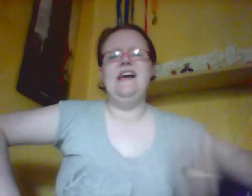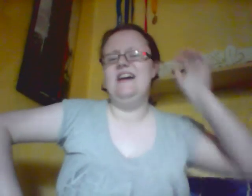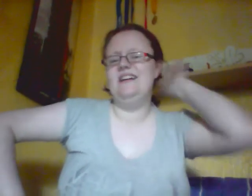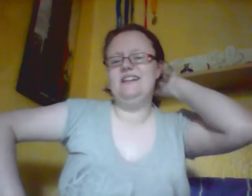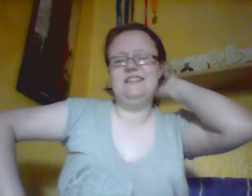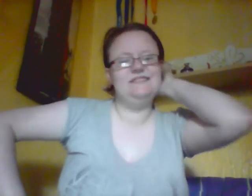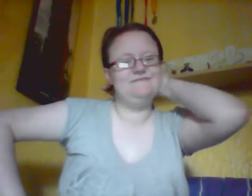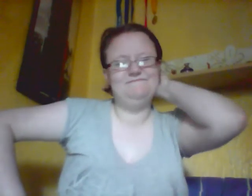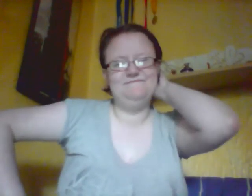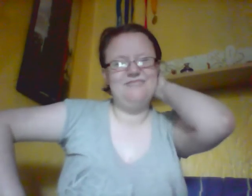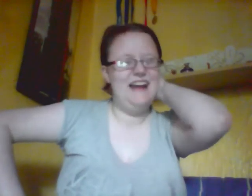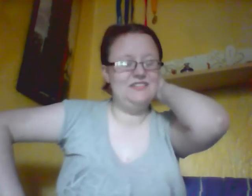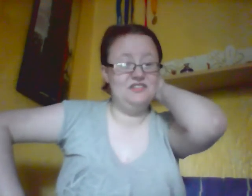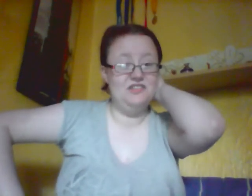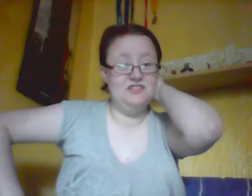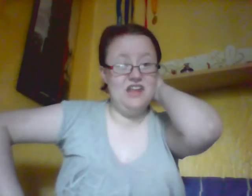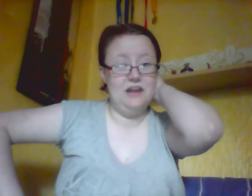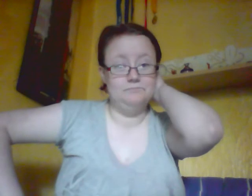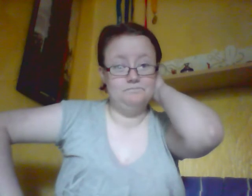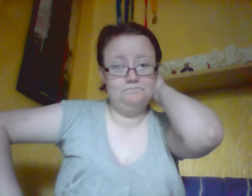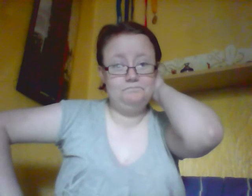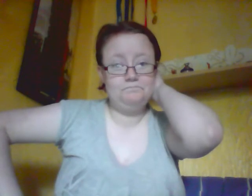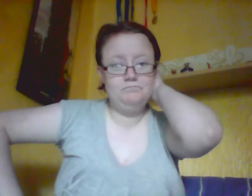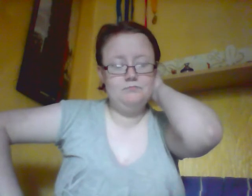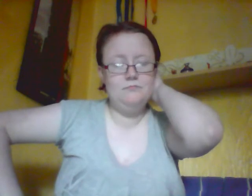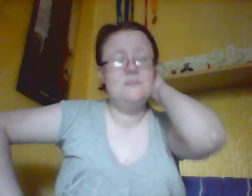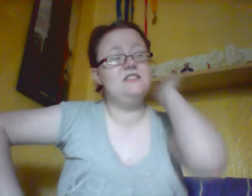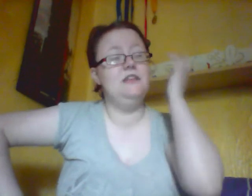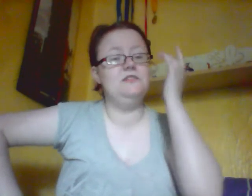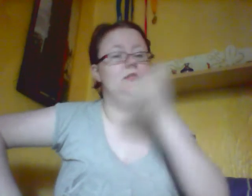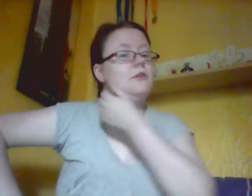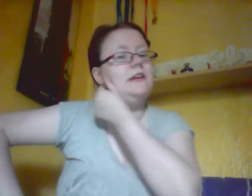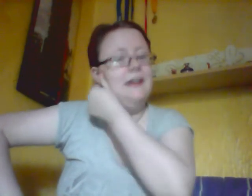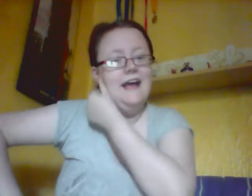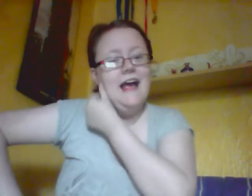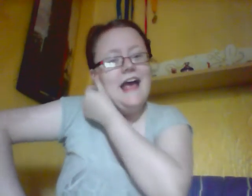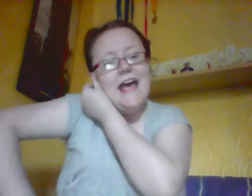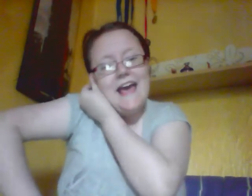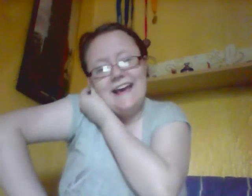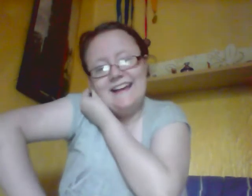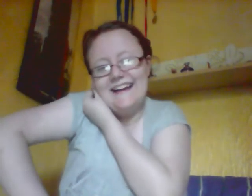Yeah, Anderson's insane, says the Sherlockian.